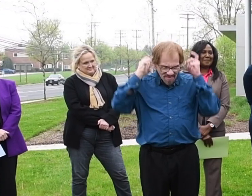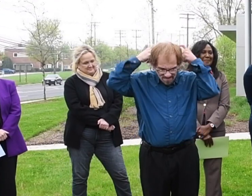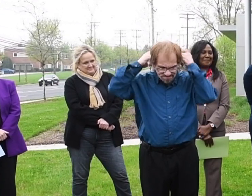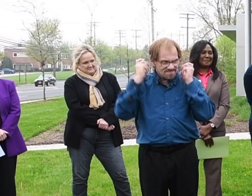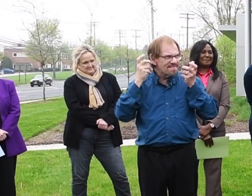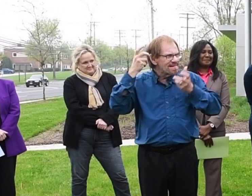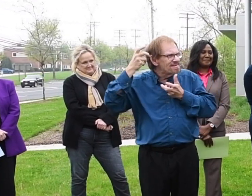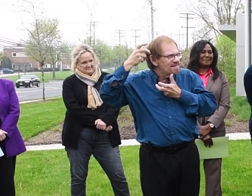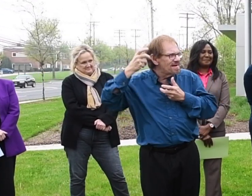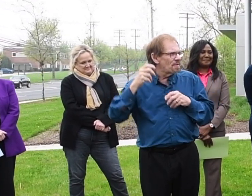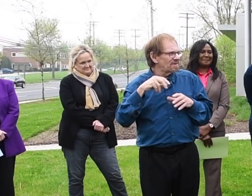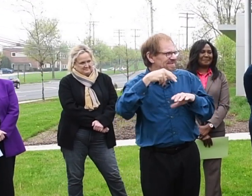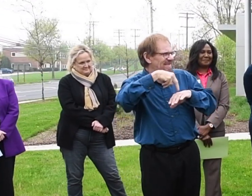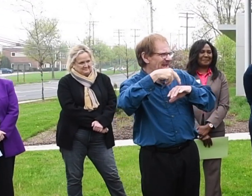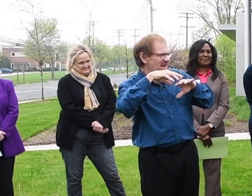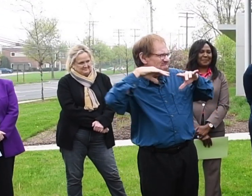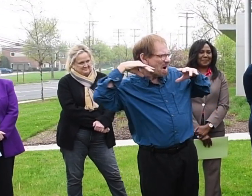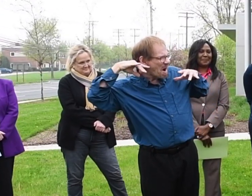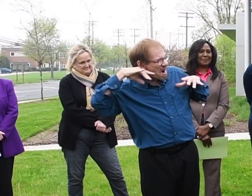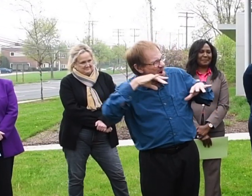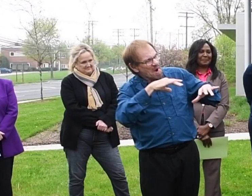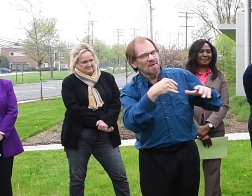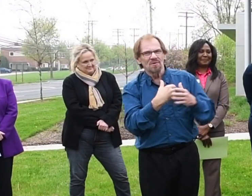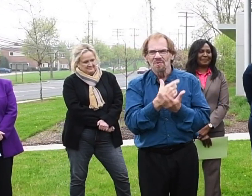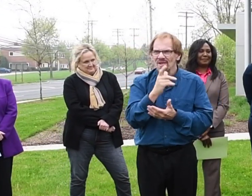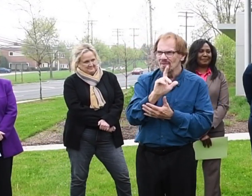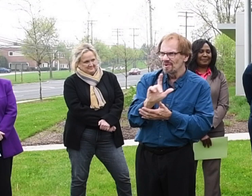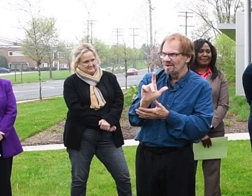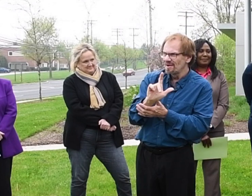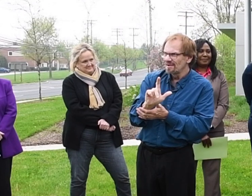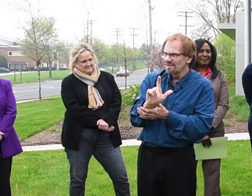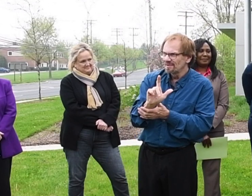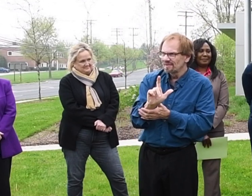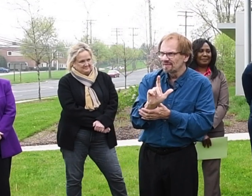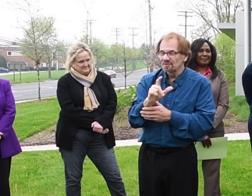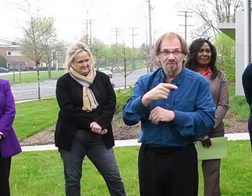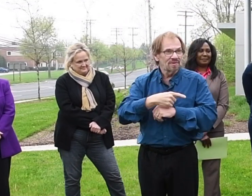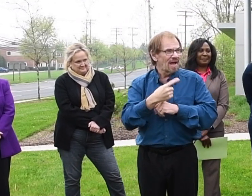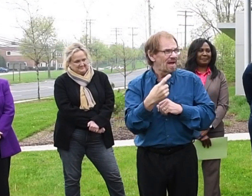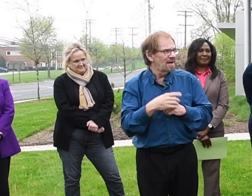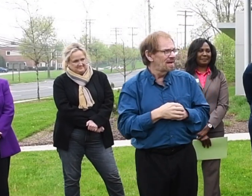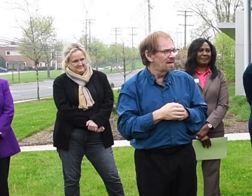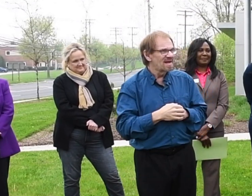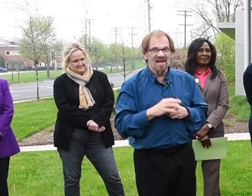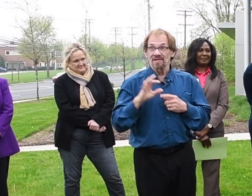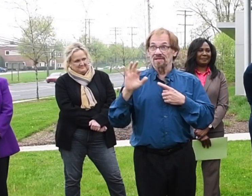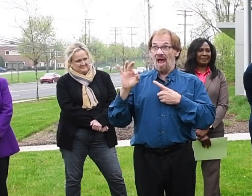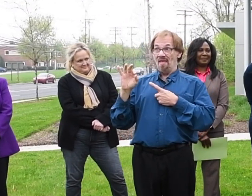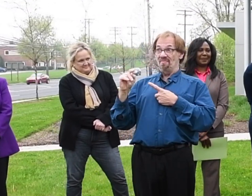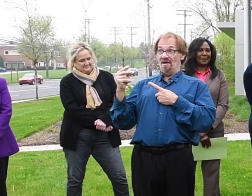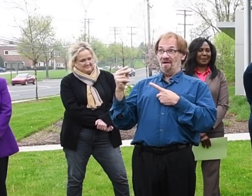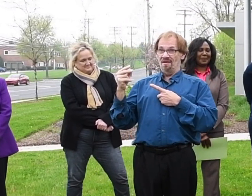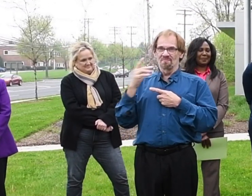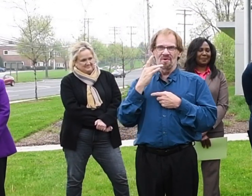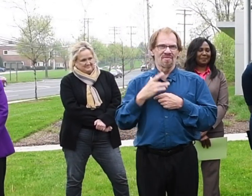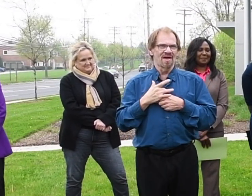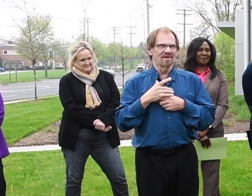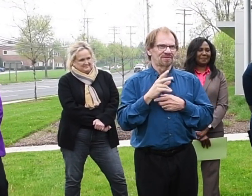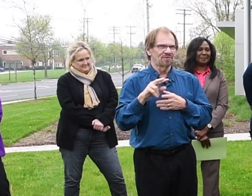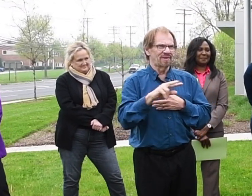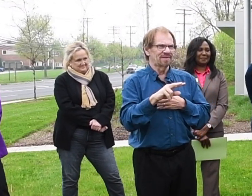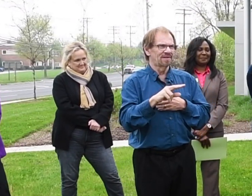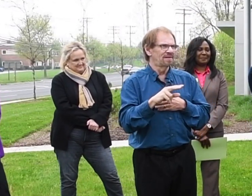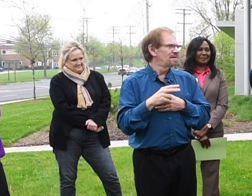standing right around there. Everyone was flooding into the new library. Fast forward to today. His 9th birthday is in 2 weeks. He